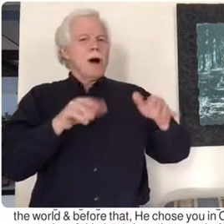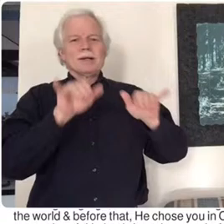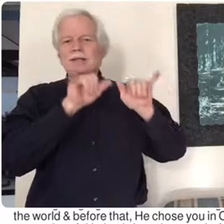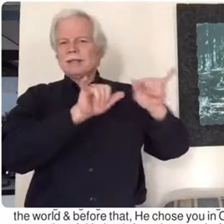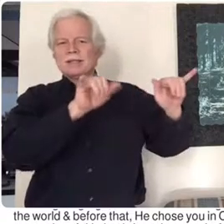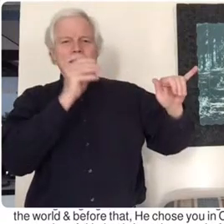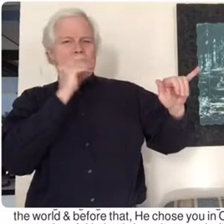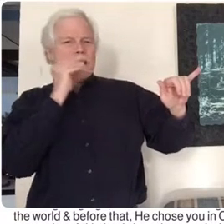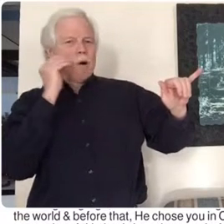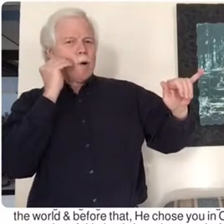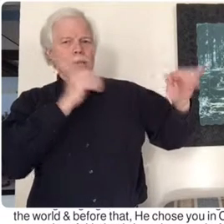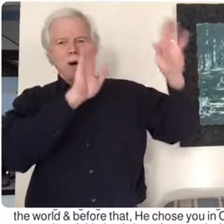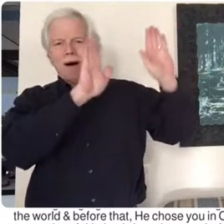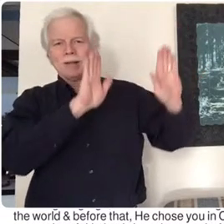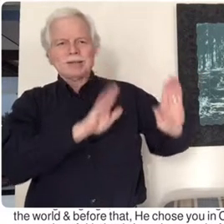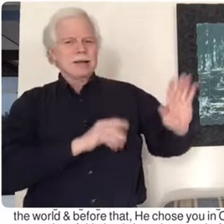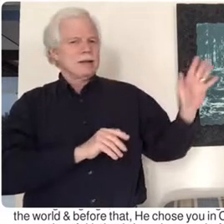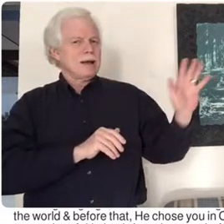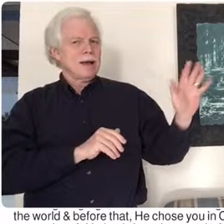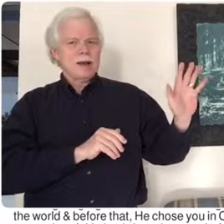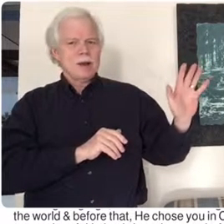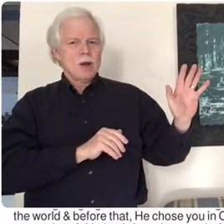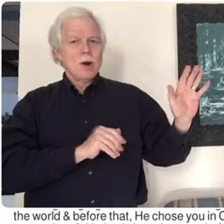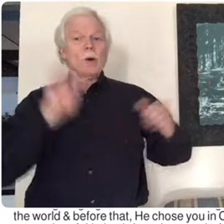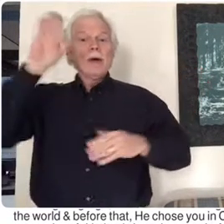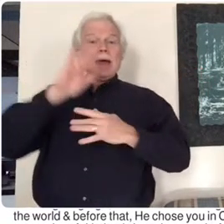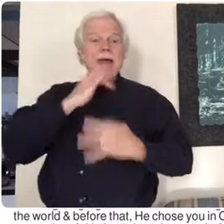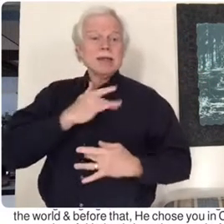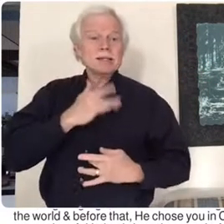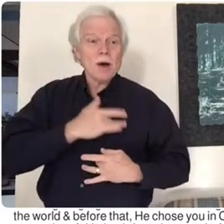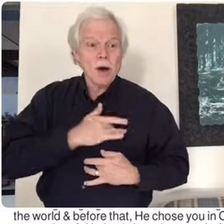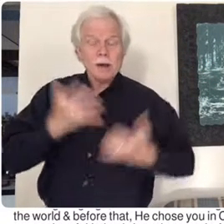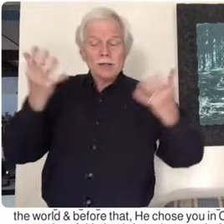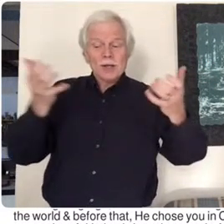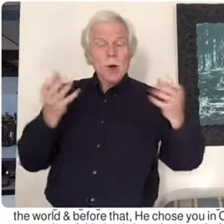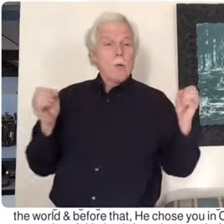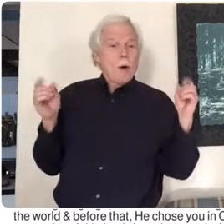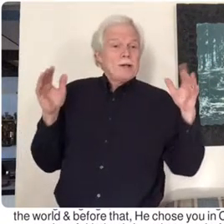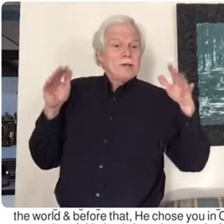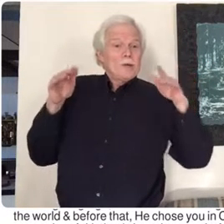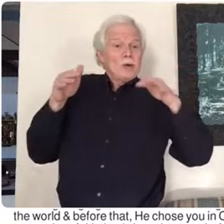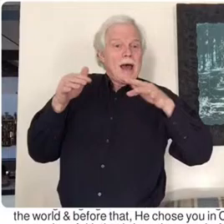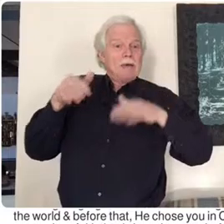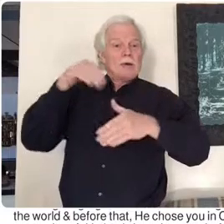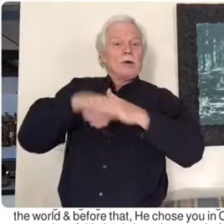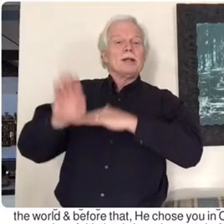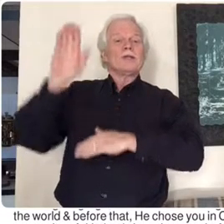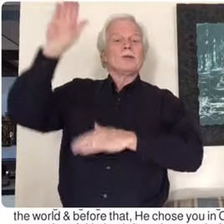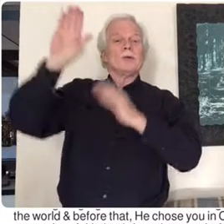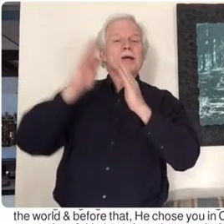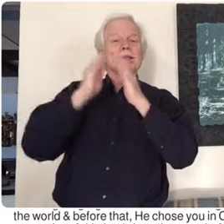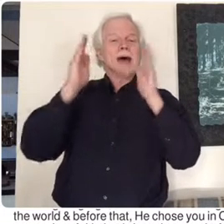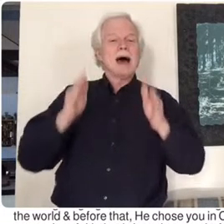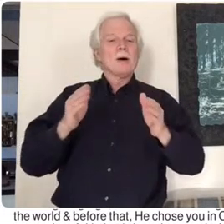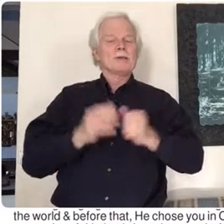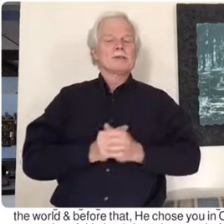want to stay home on Sunday. No, his hearts want to gather into his house.